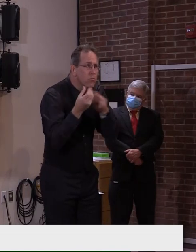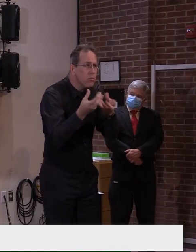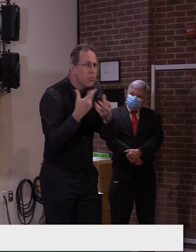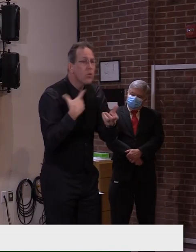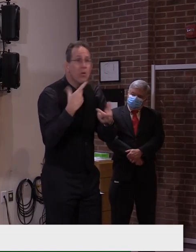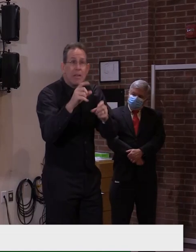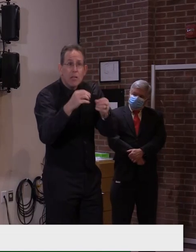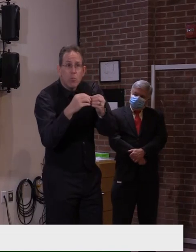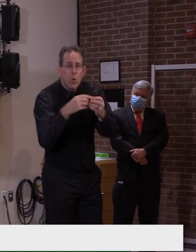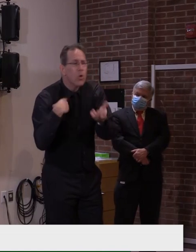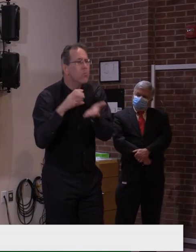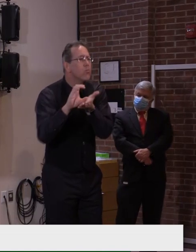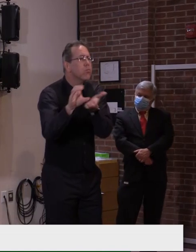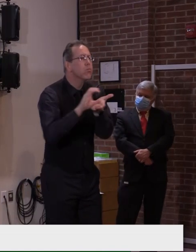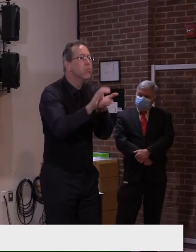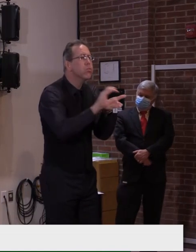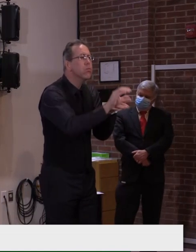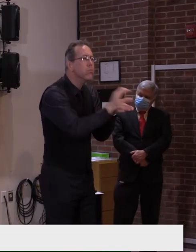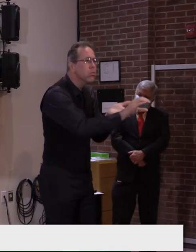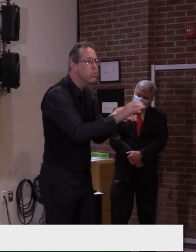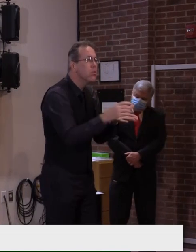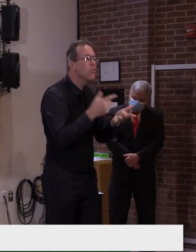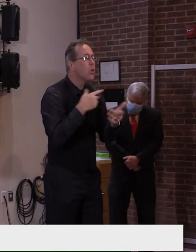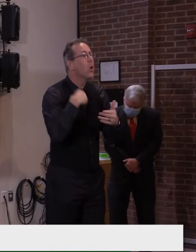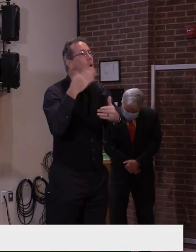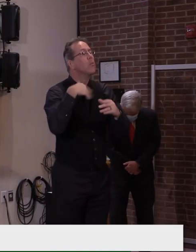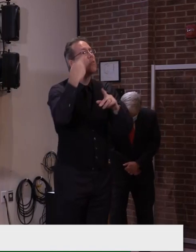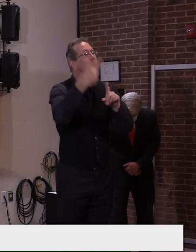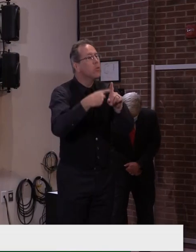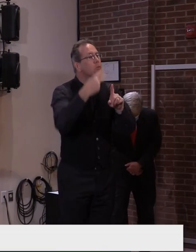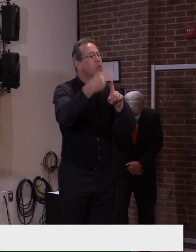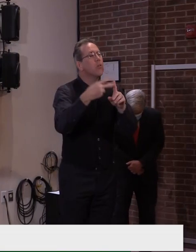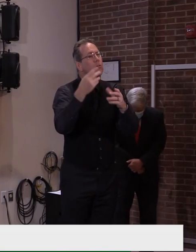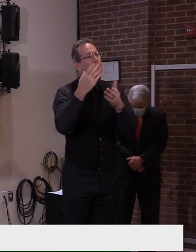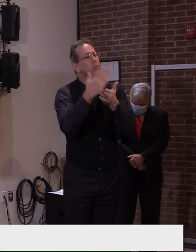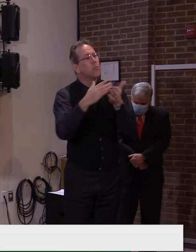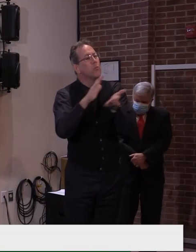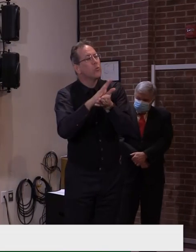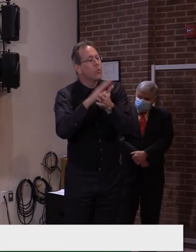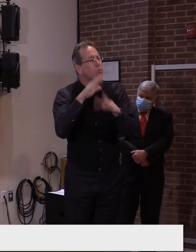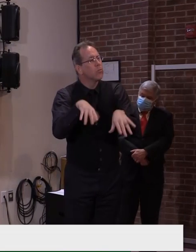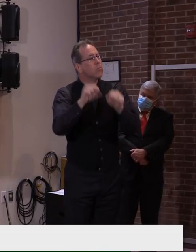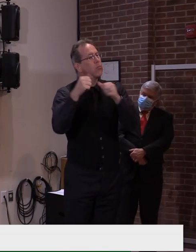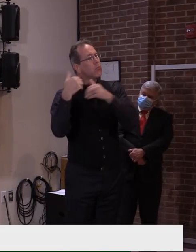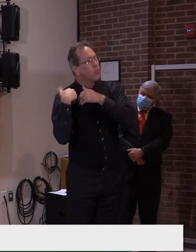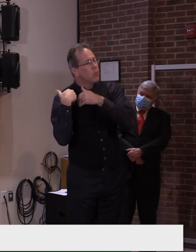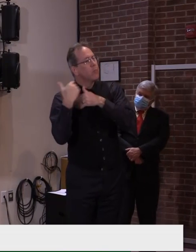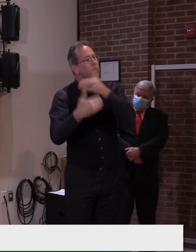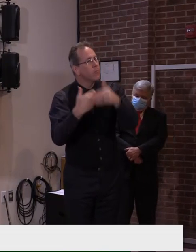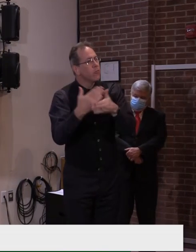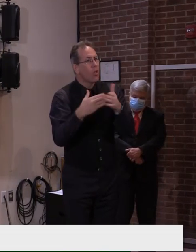out in communities. Again, that's going to be a key strategy to containing and the Omicron variant.